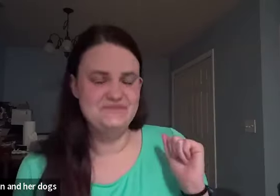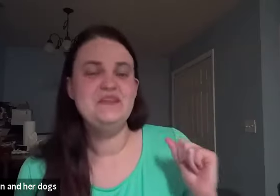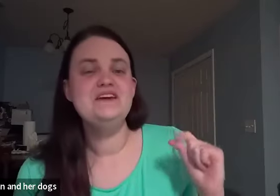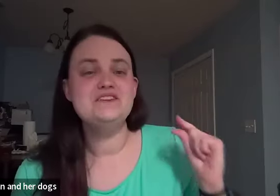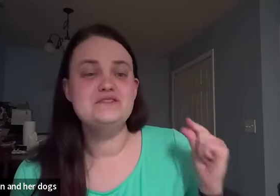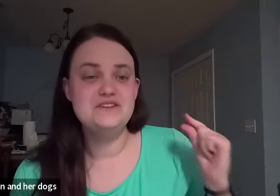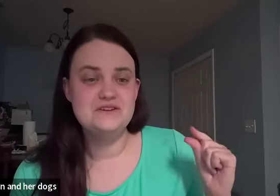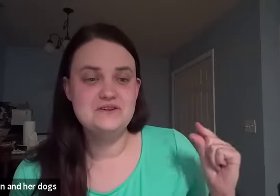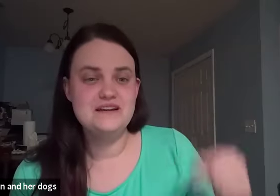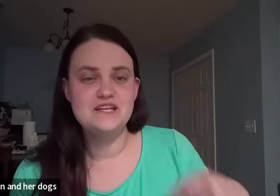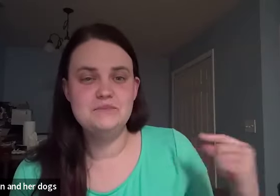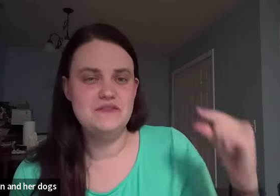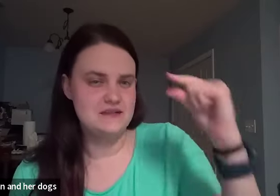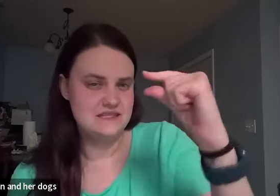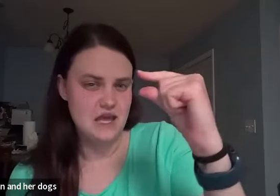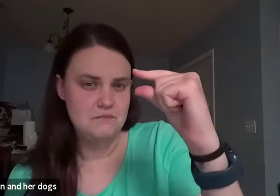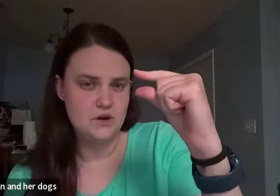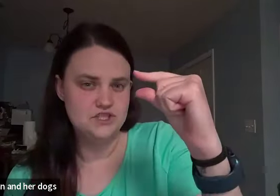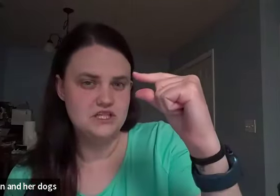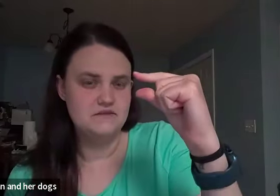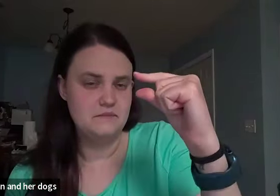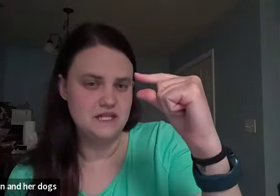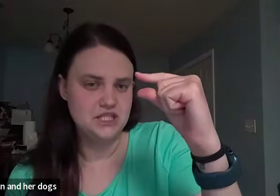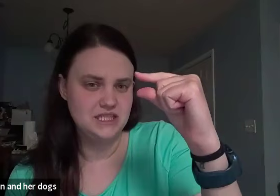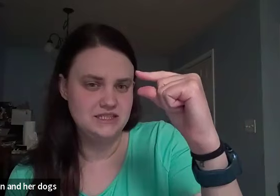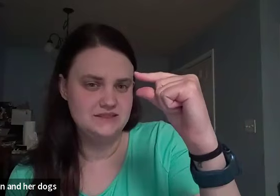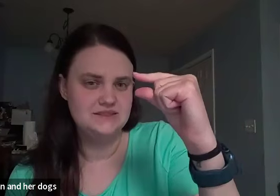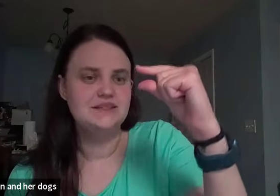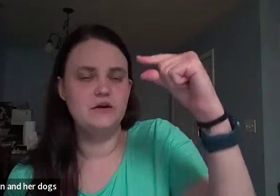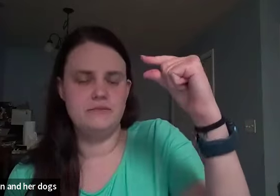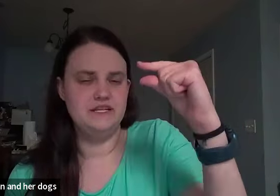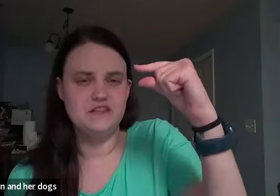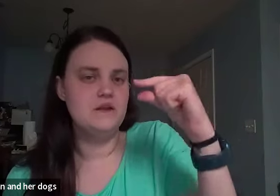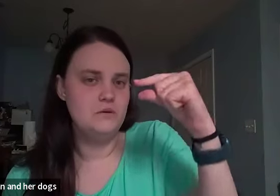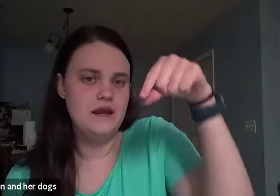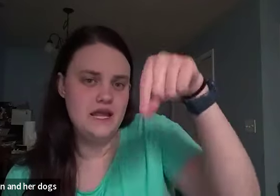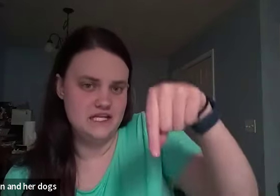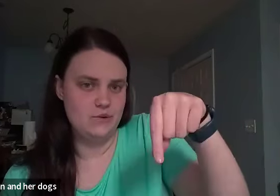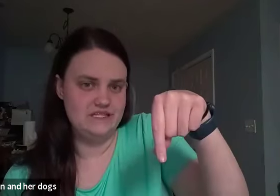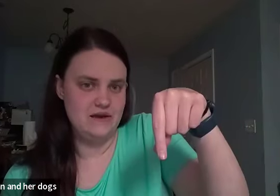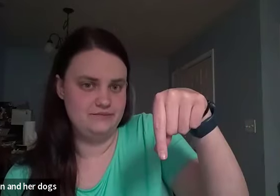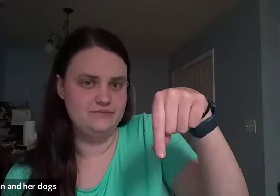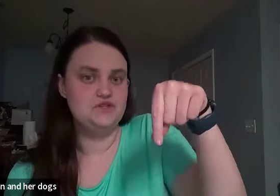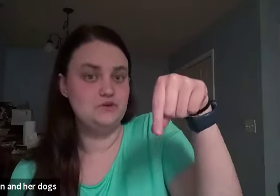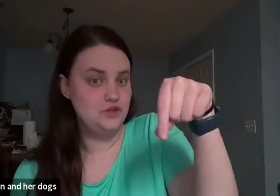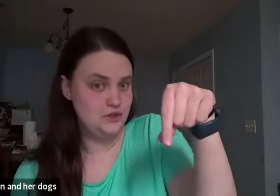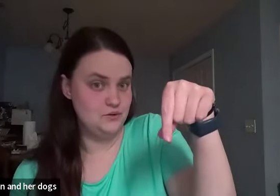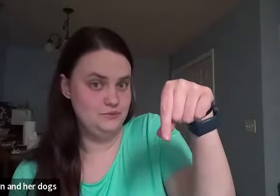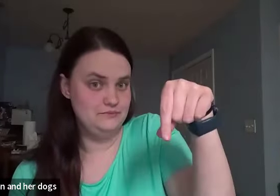exactly. So Q is going to be that same motion of the pinching, or the pinching the little one, and it's going down. So Q.